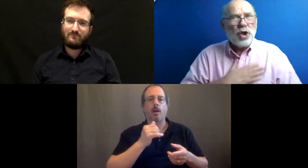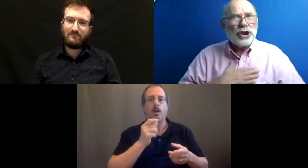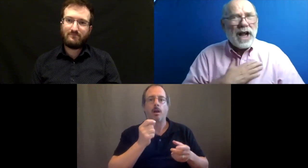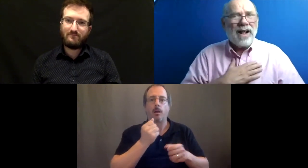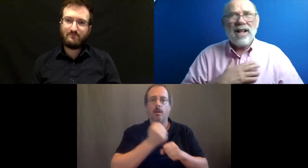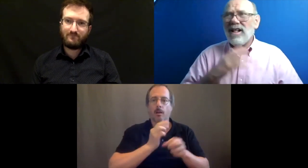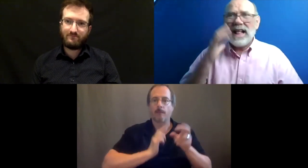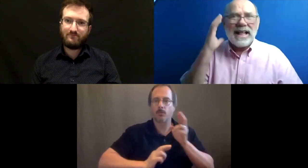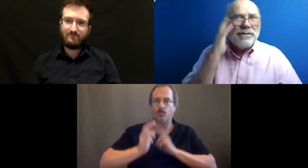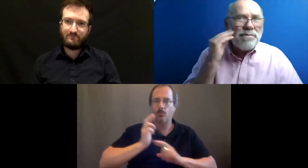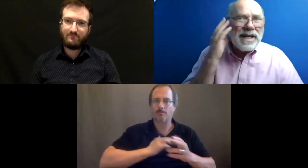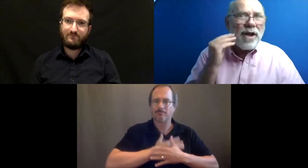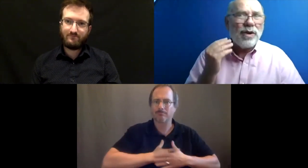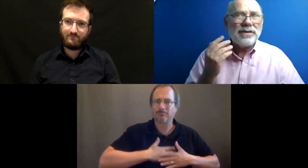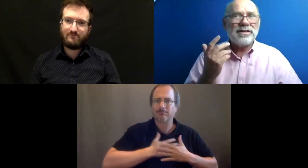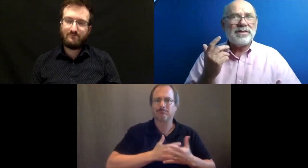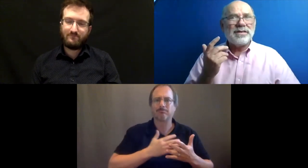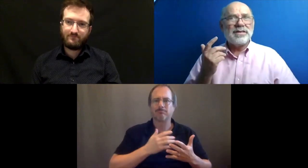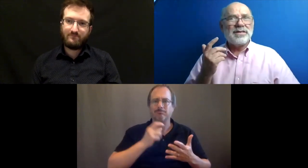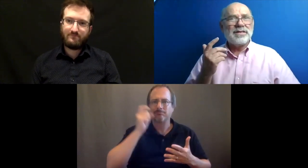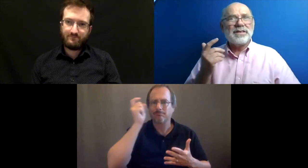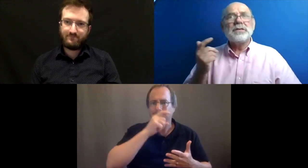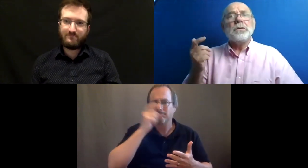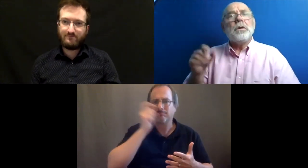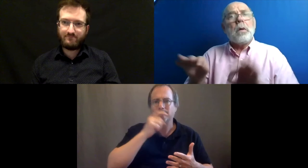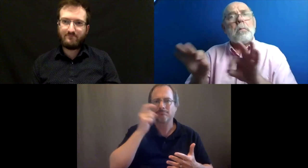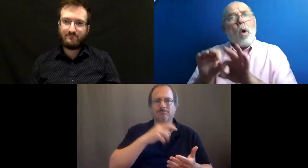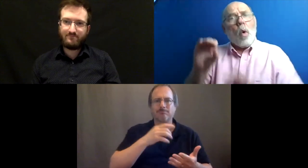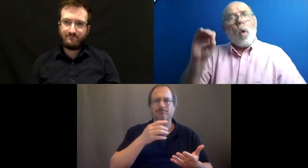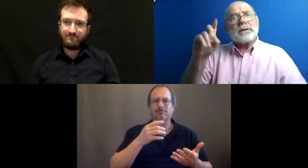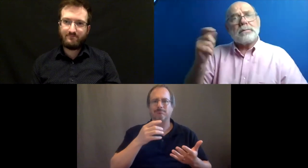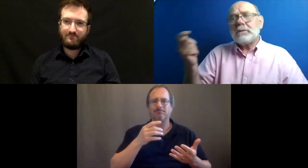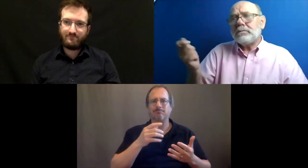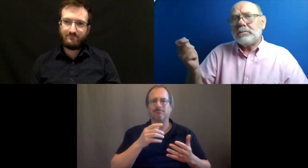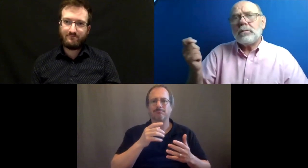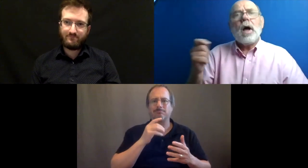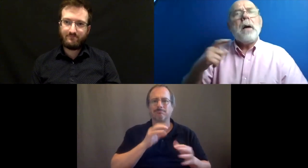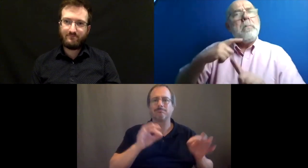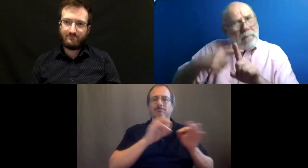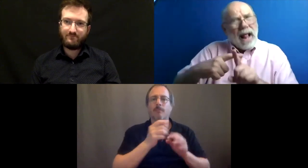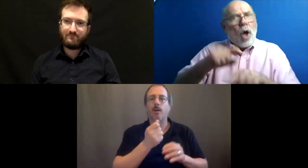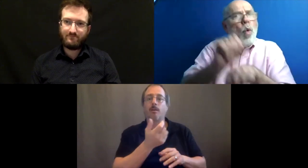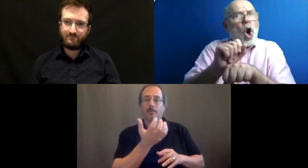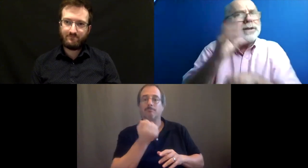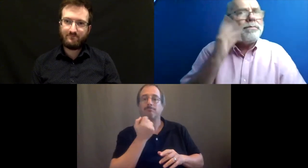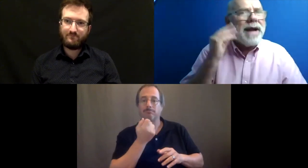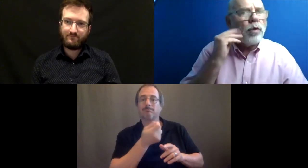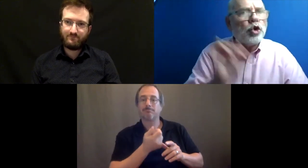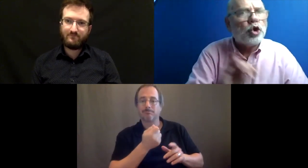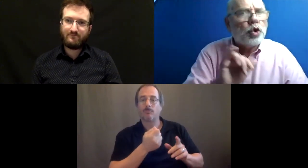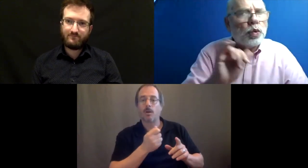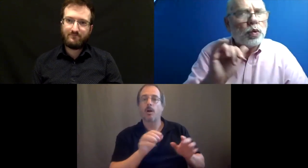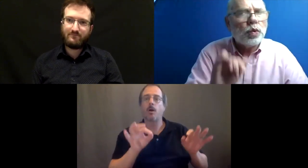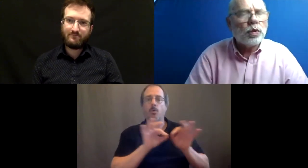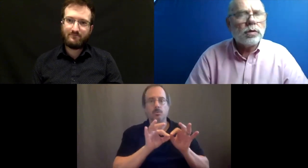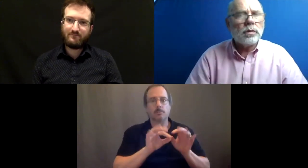support might have opportunities in employment, whereas they can